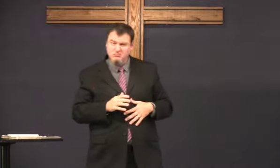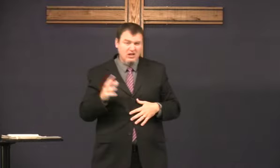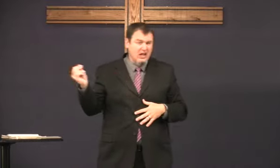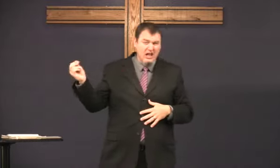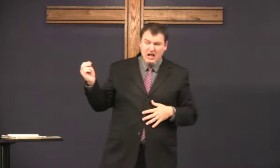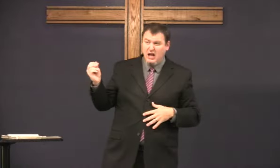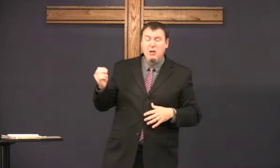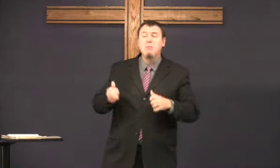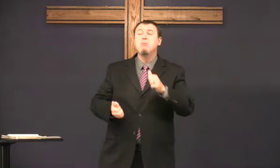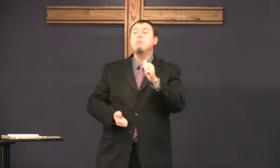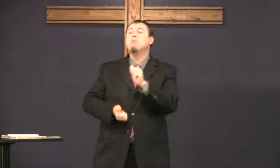Newtown.